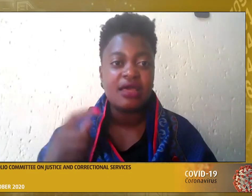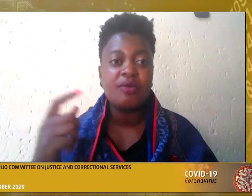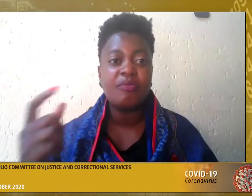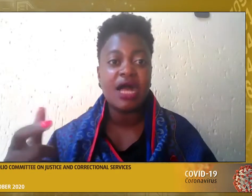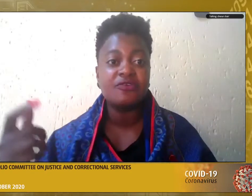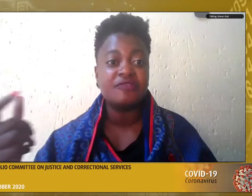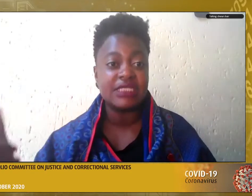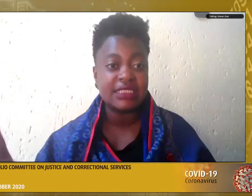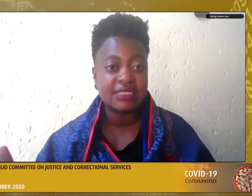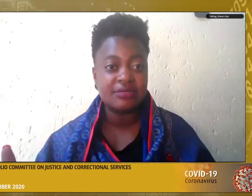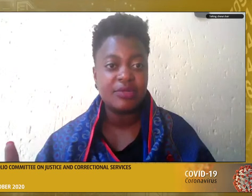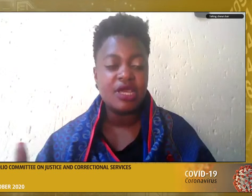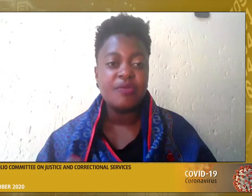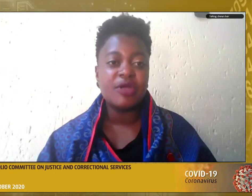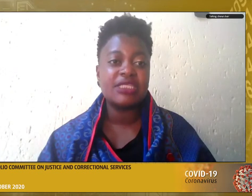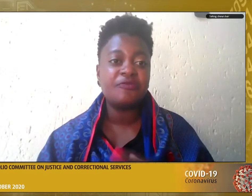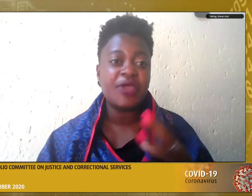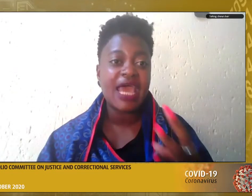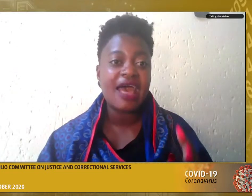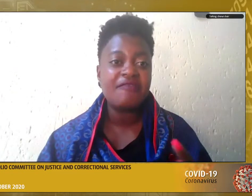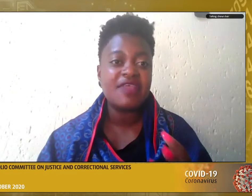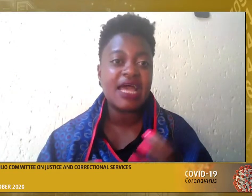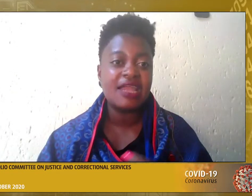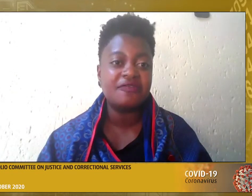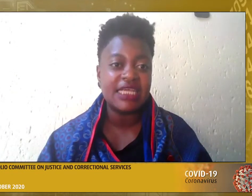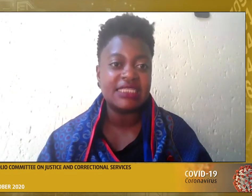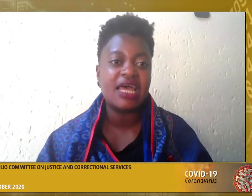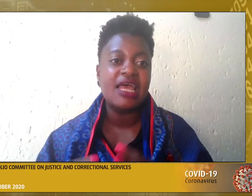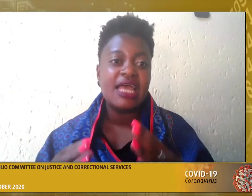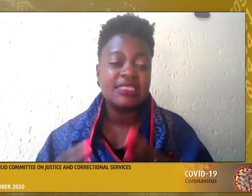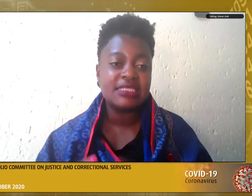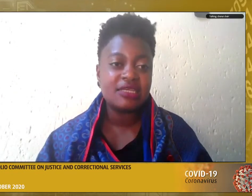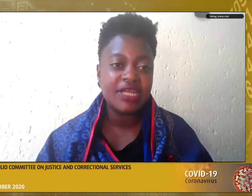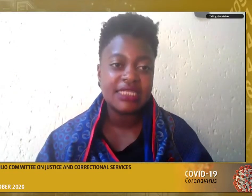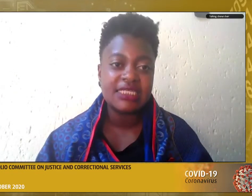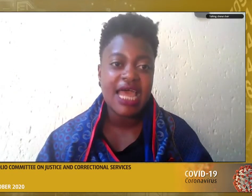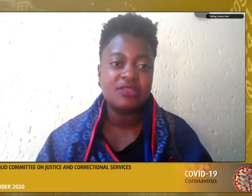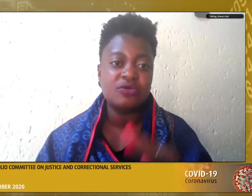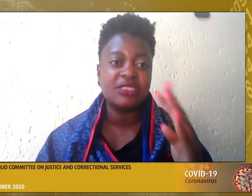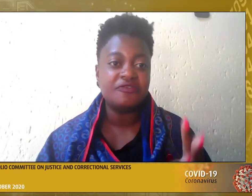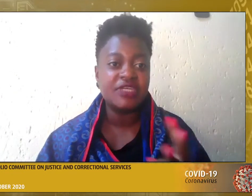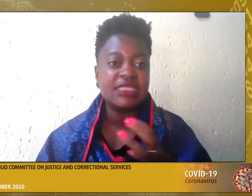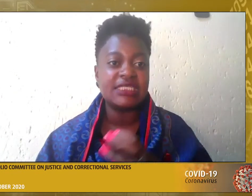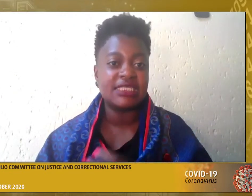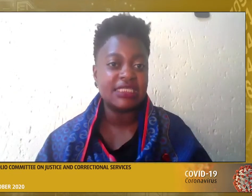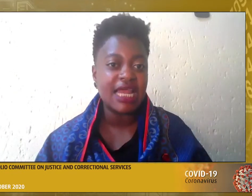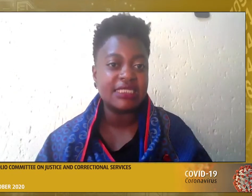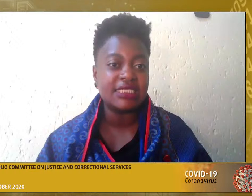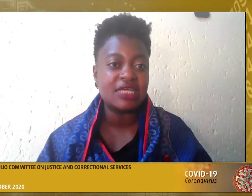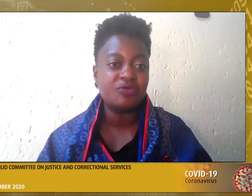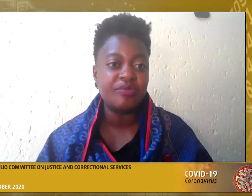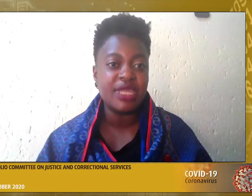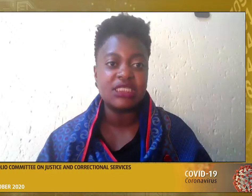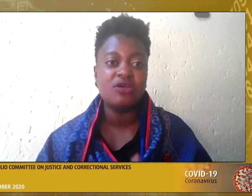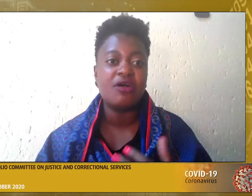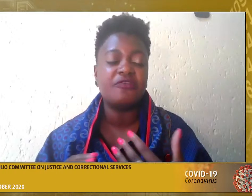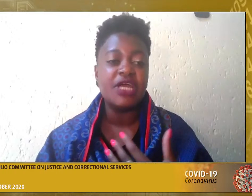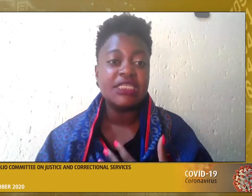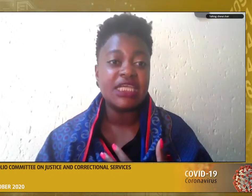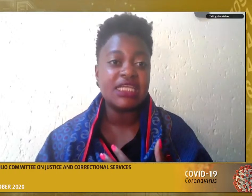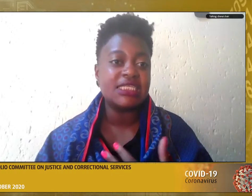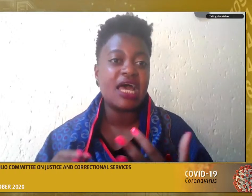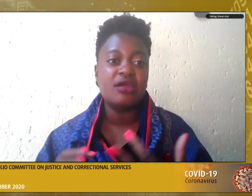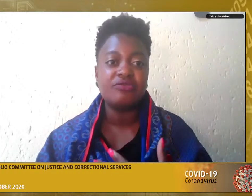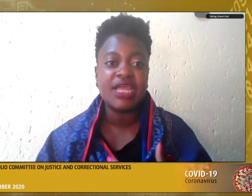was tick part of this system? Because if we have the kind of data disaggregated at those different intersectionalities that we mentioned